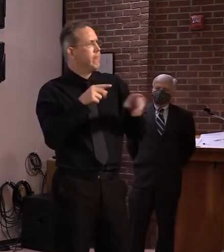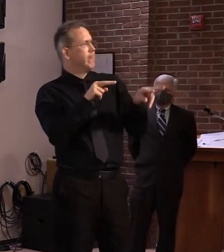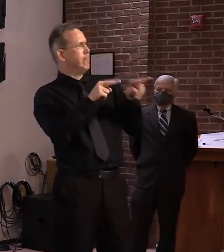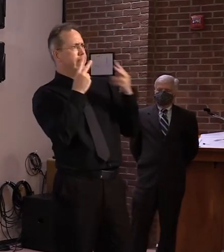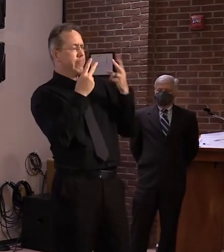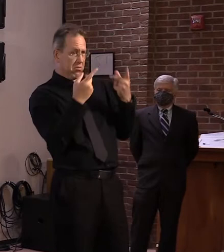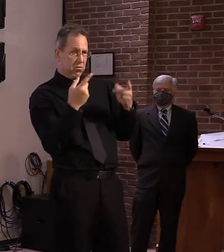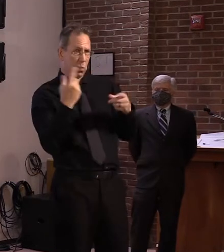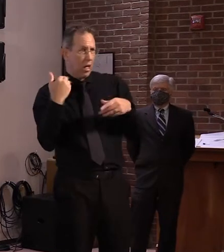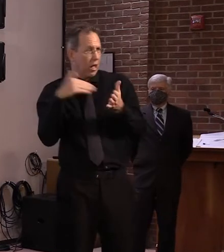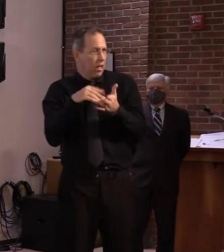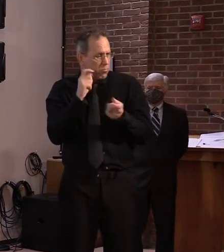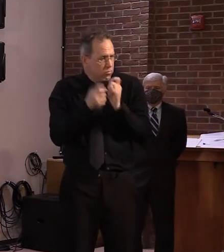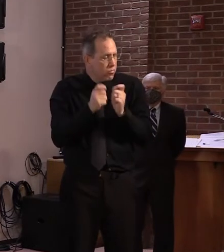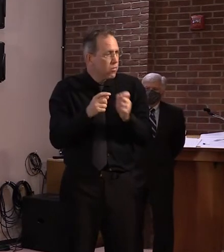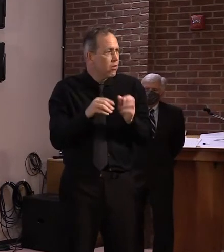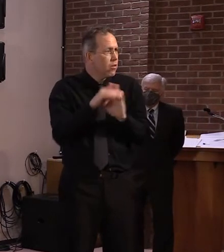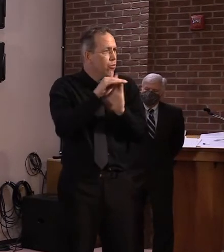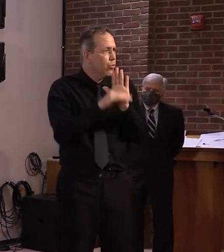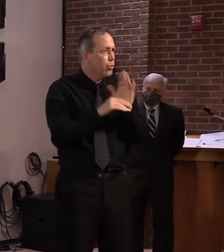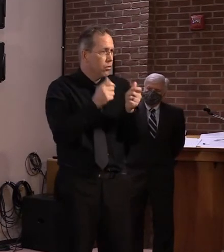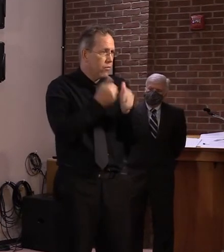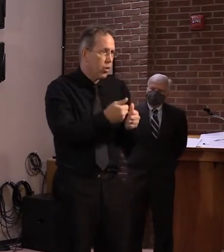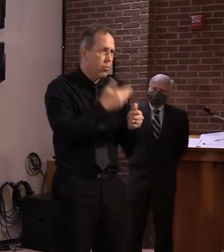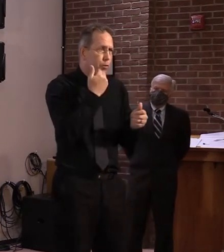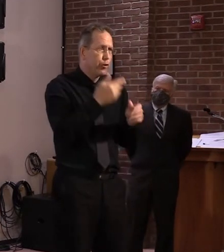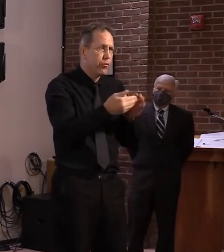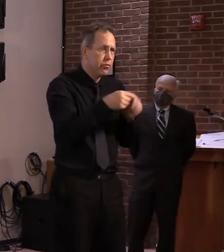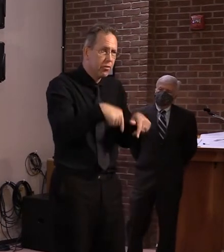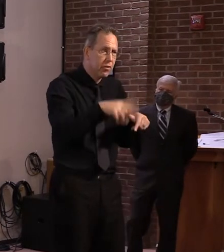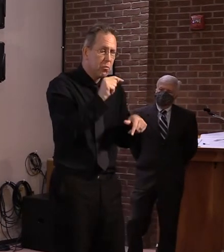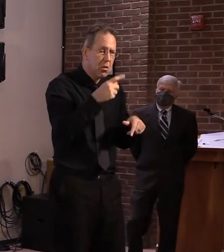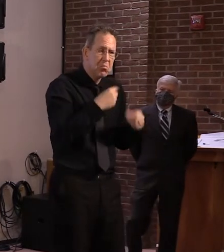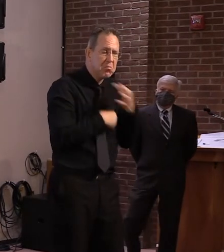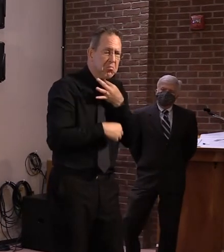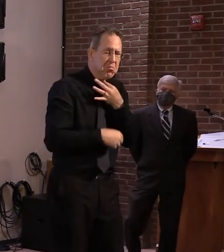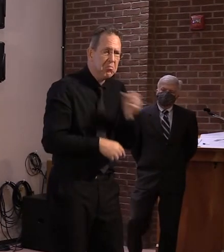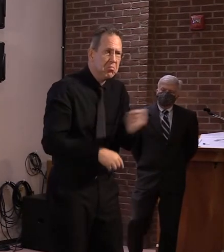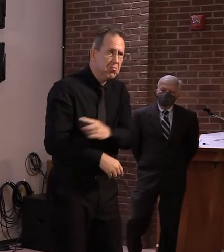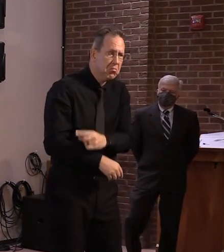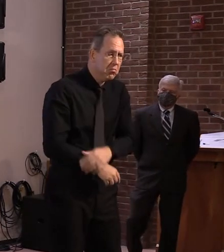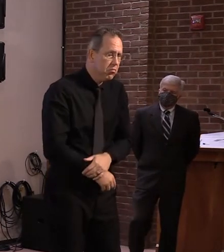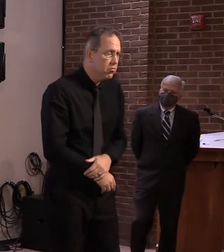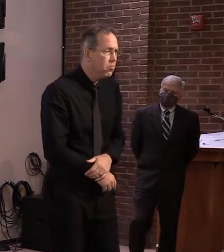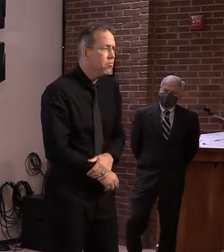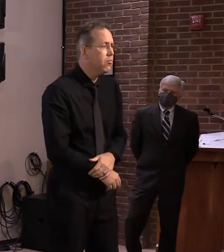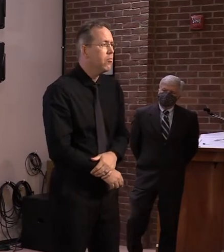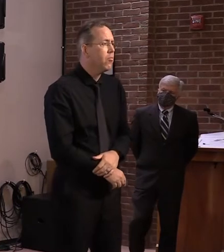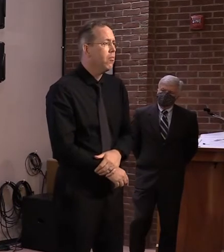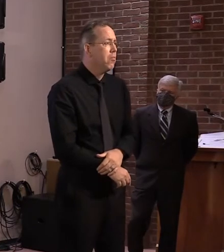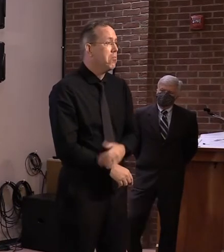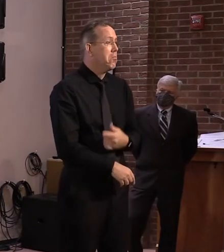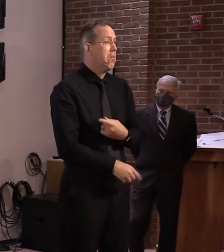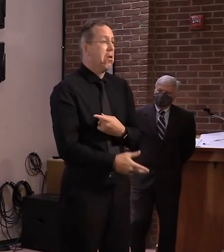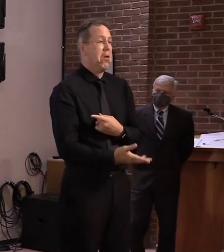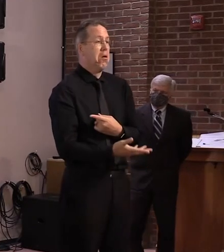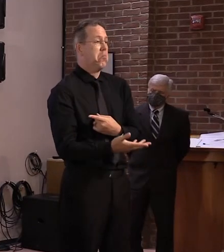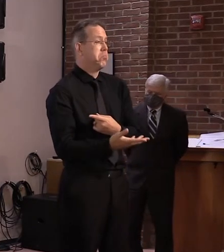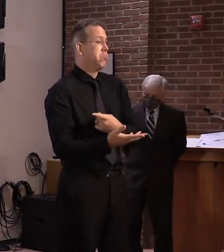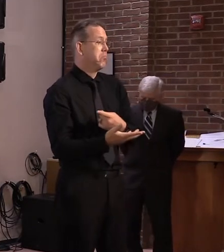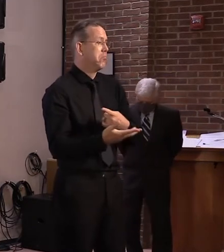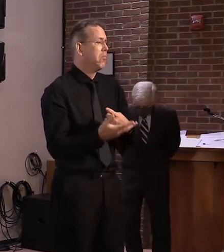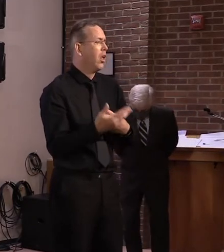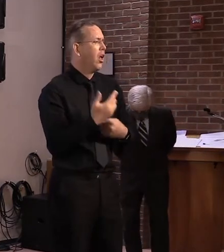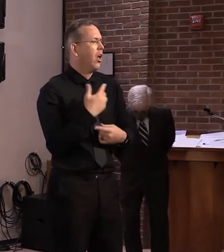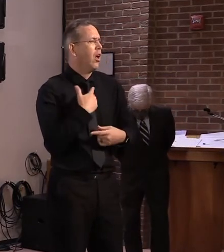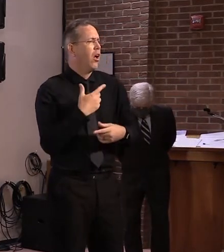Dr. Levine to comment as well, but from my standpoint, nothing has given me pause at this point. We're seeing the data